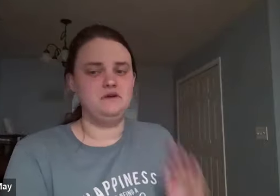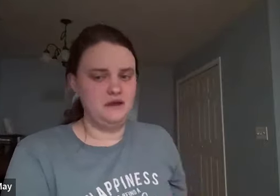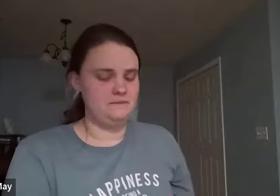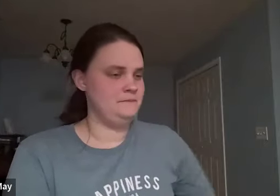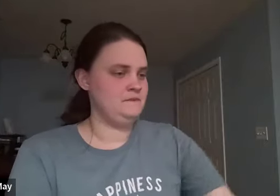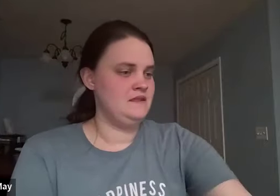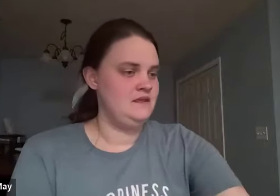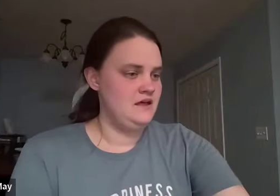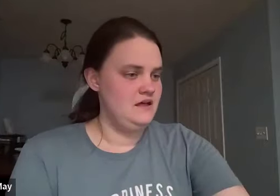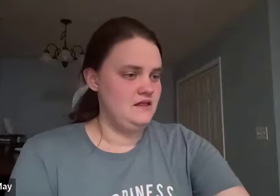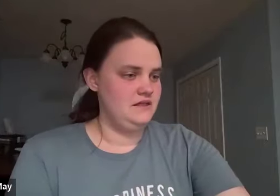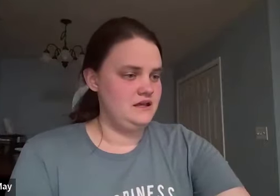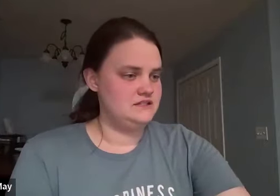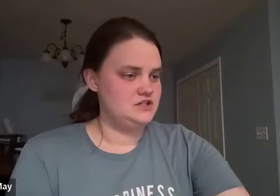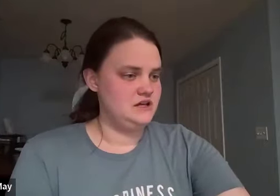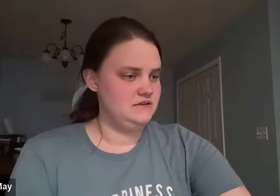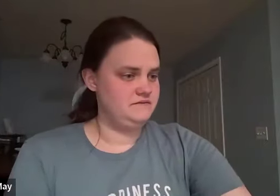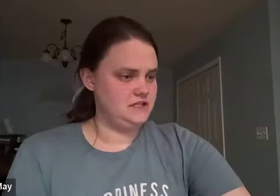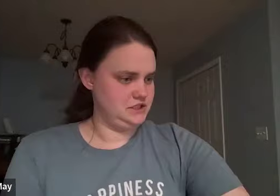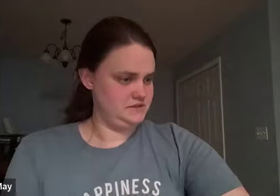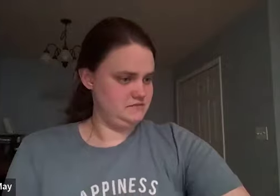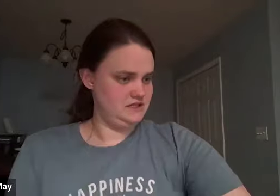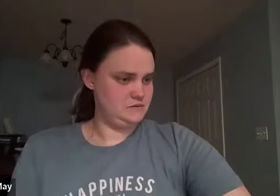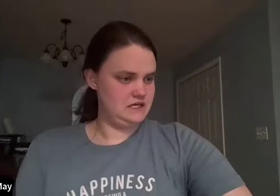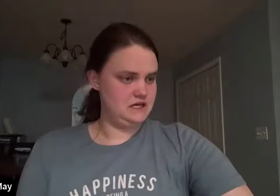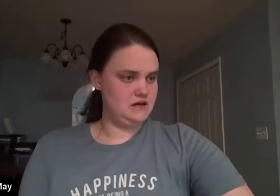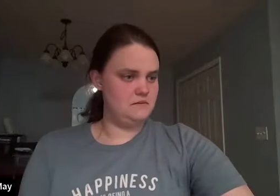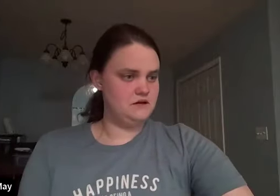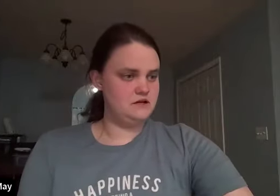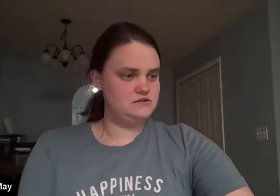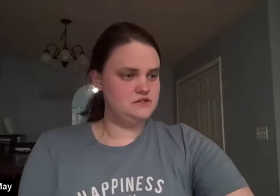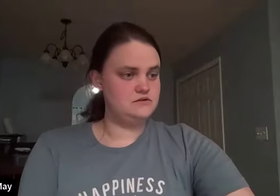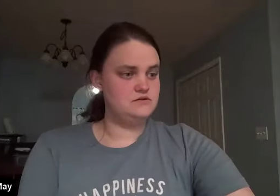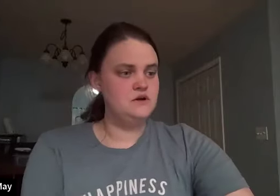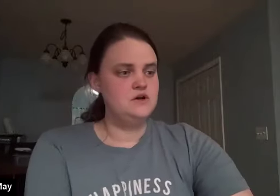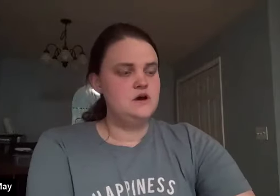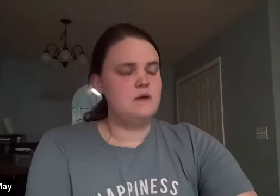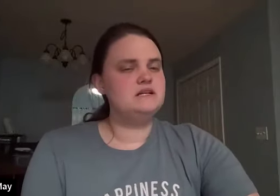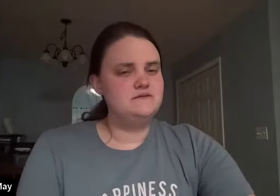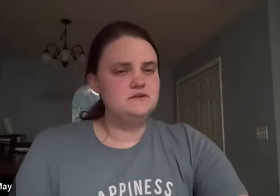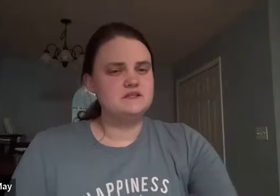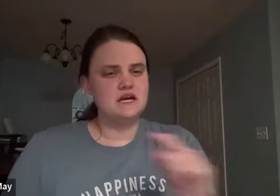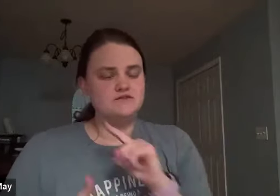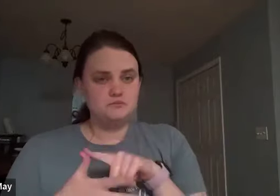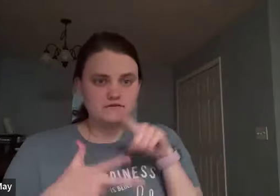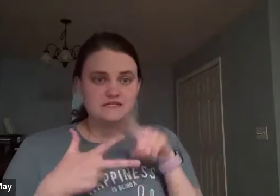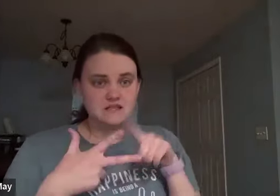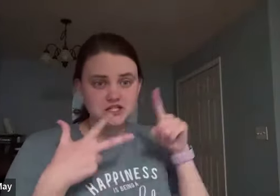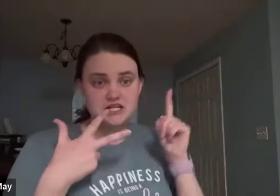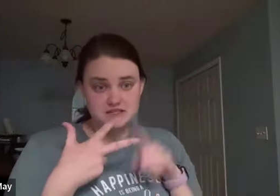Okay. Let's try to finish up as many as we can. I'm going to give you the signs for breakfast, lunch, and